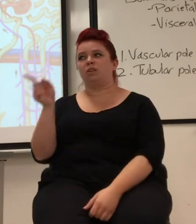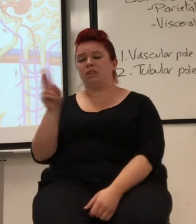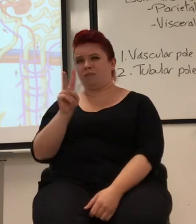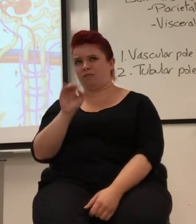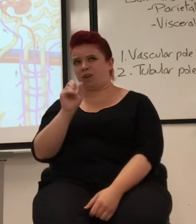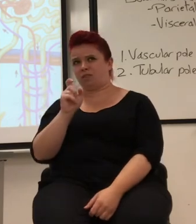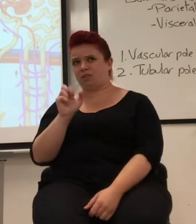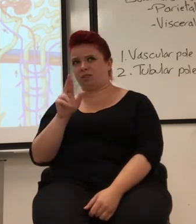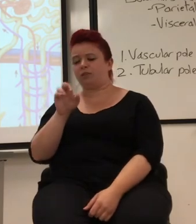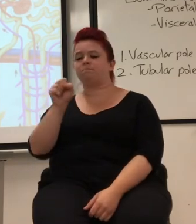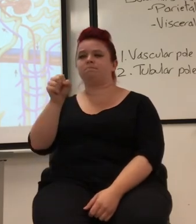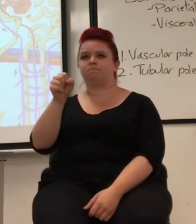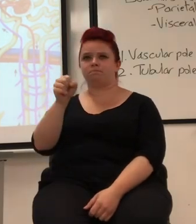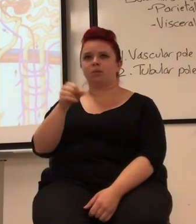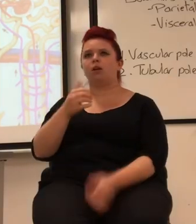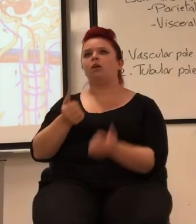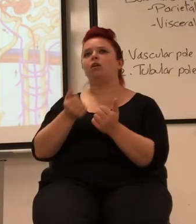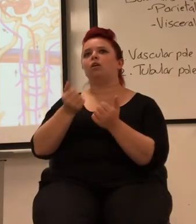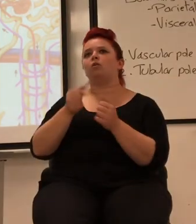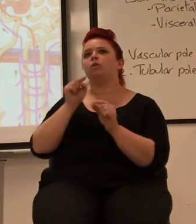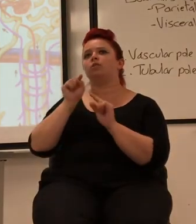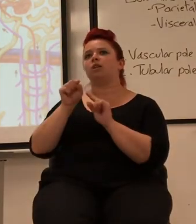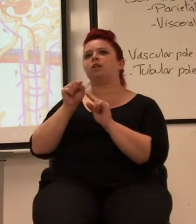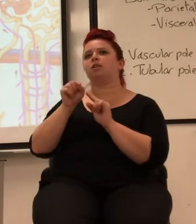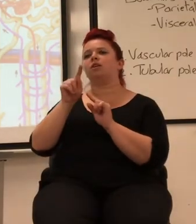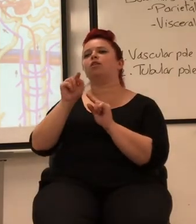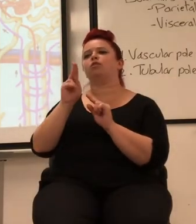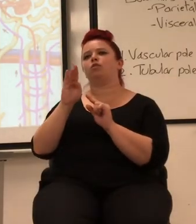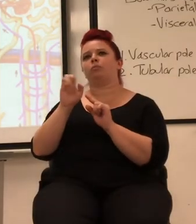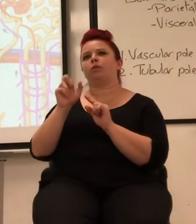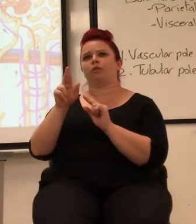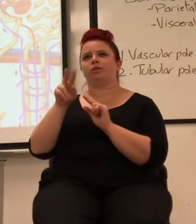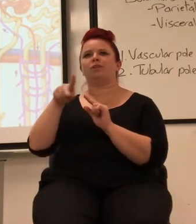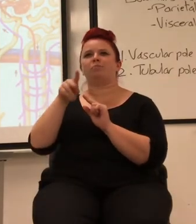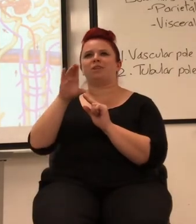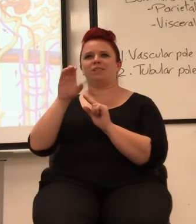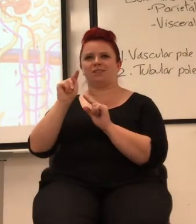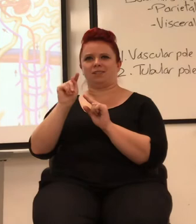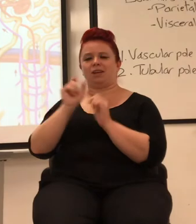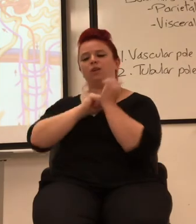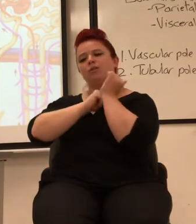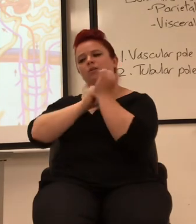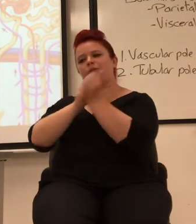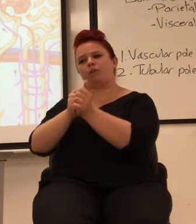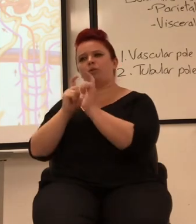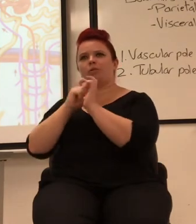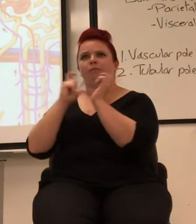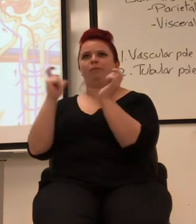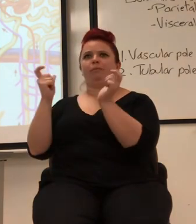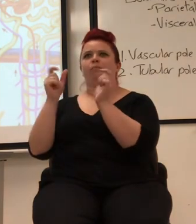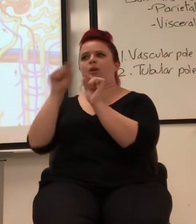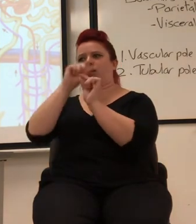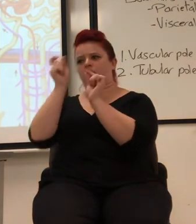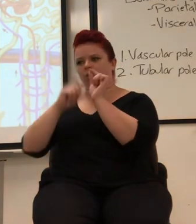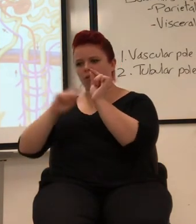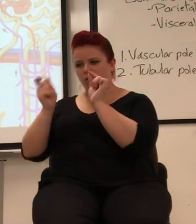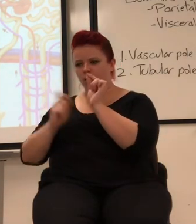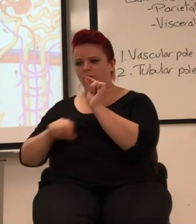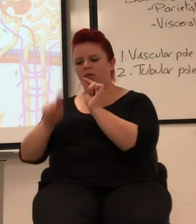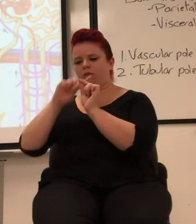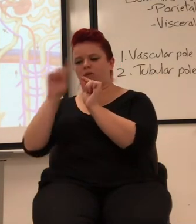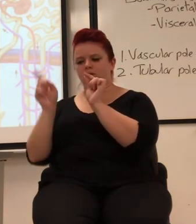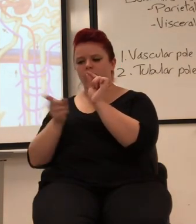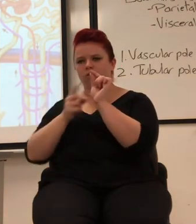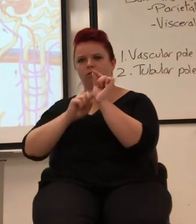Vascular. That's the vascular. So then what's that? Tubular, it's the PCT, and you just follow this big, busy thing.